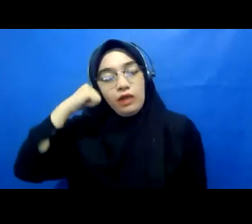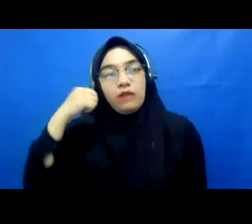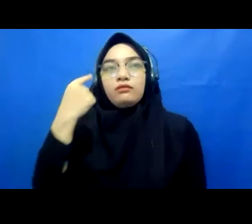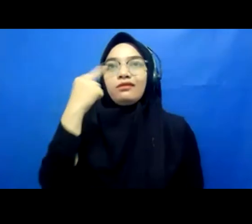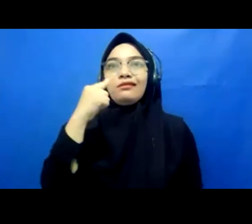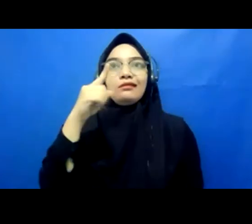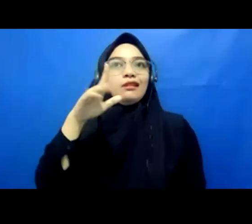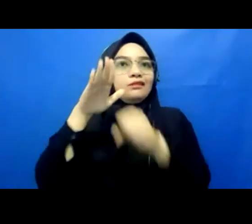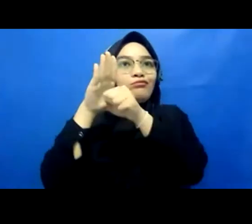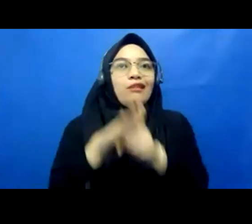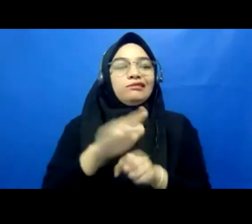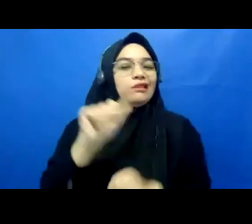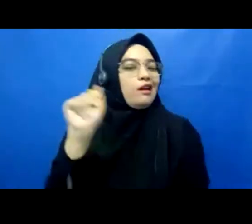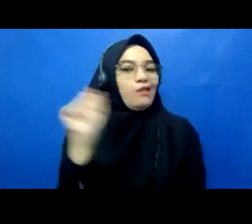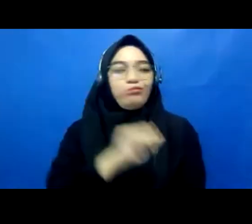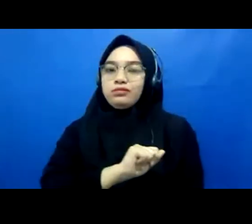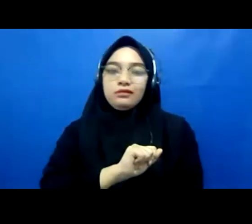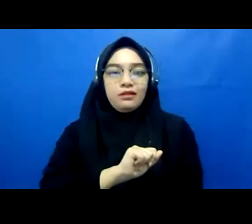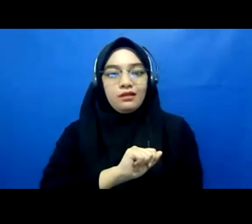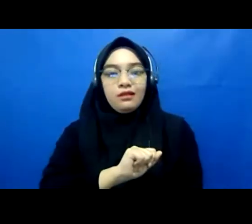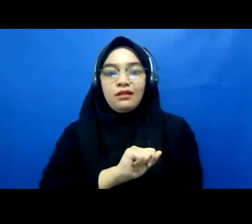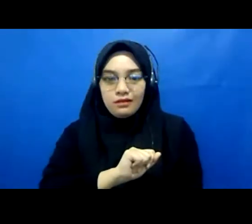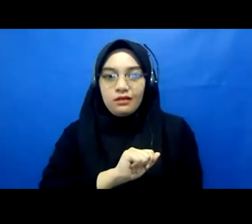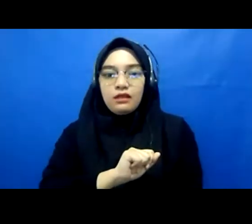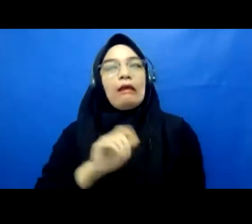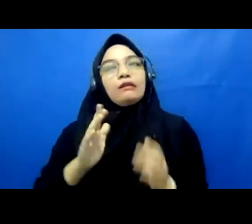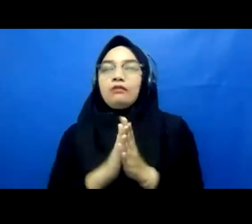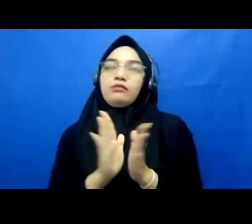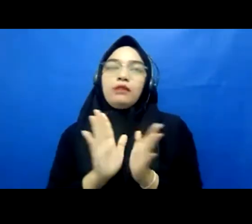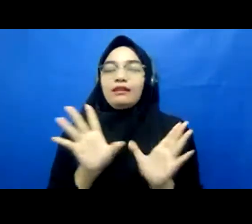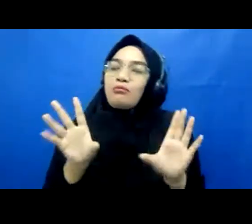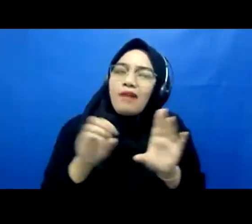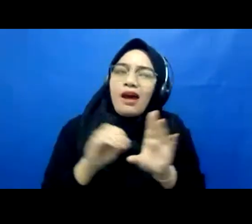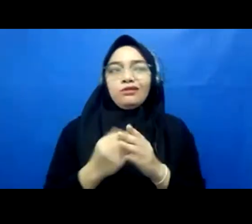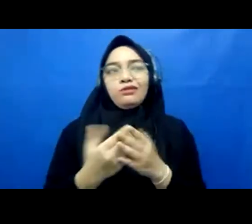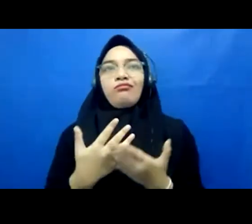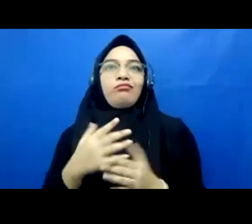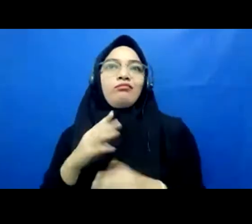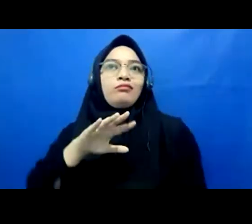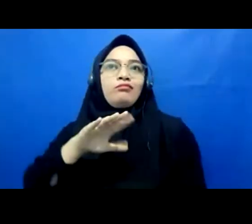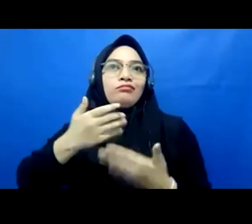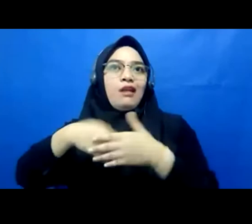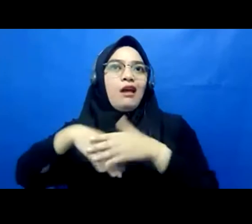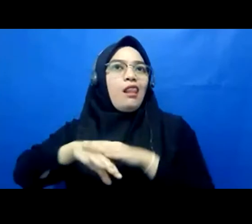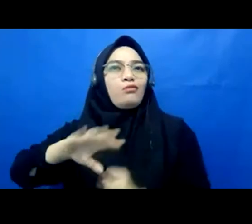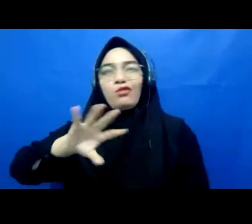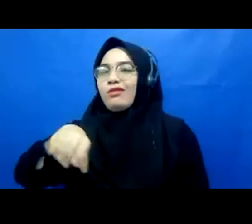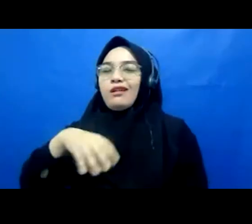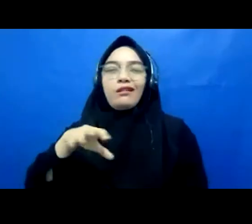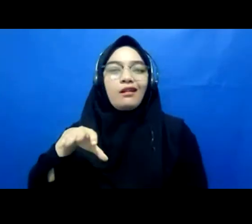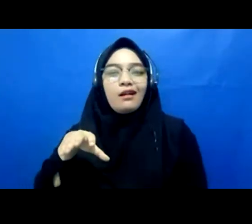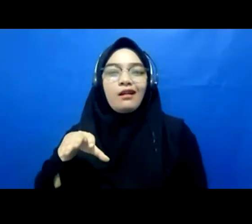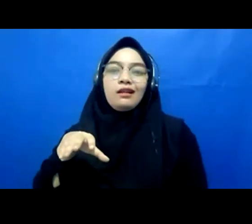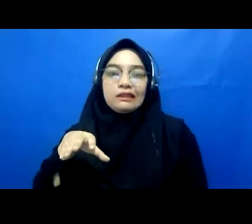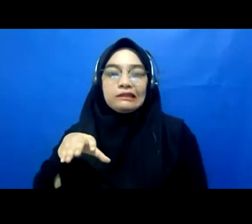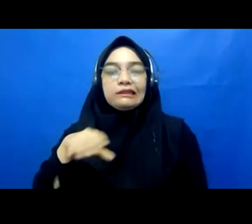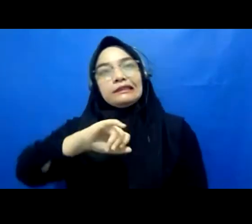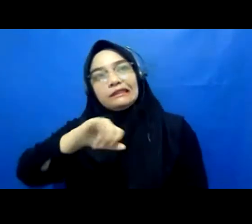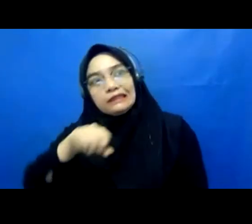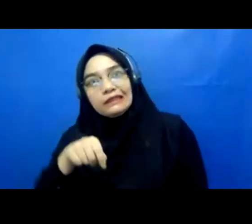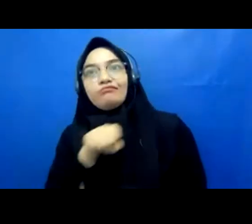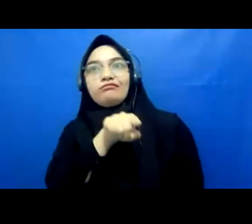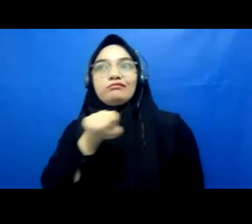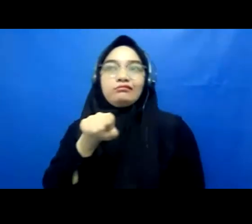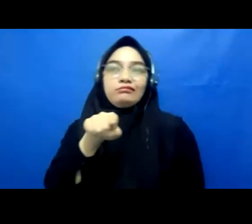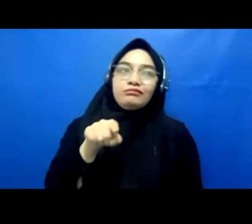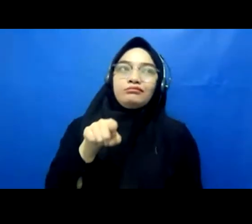also within their own family, because they have a financial independence. They don't depend on their family anymore. That